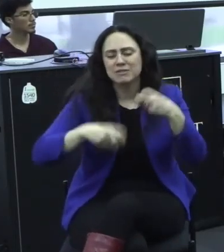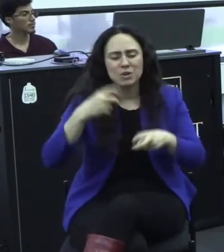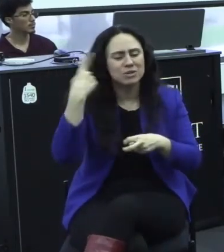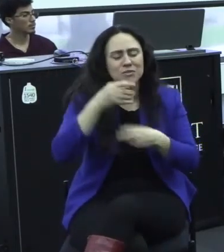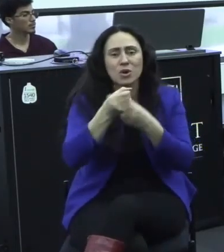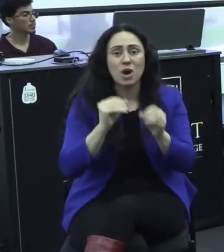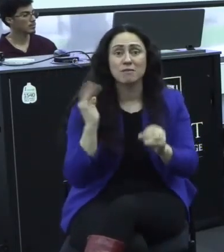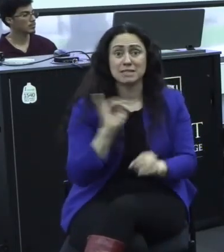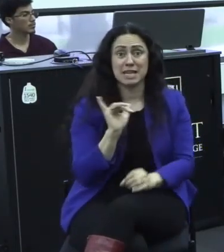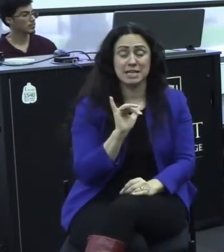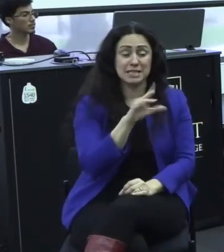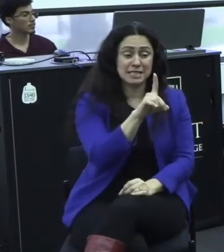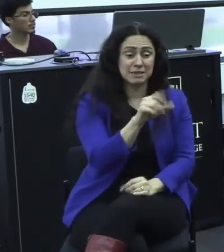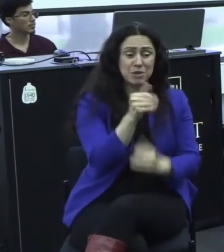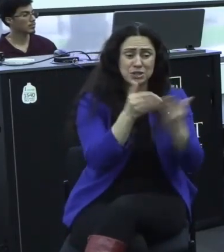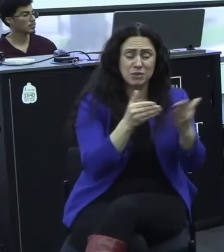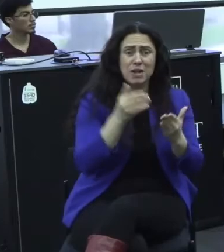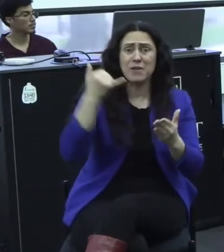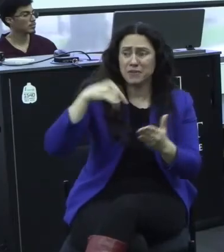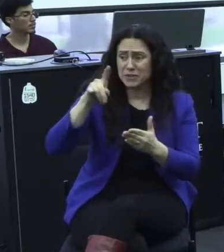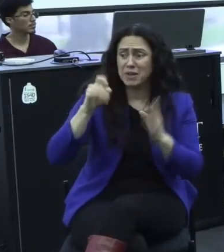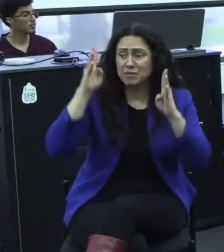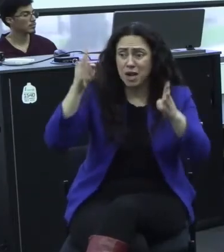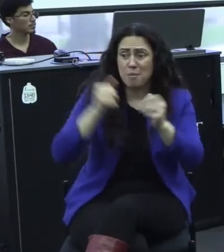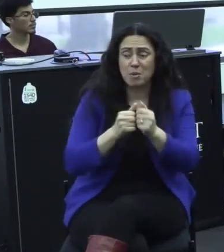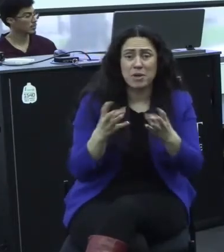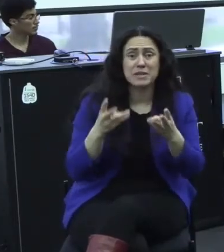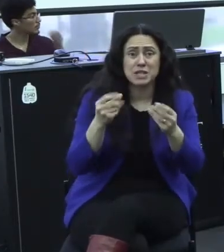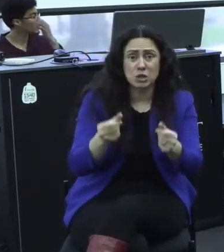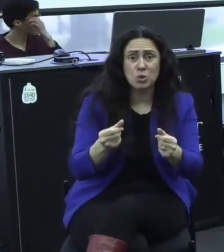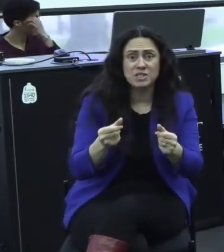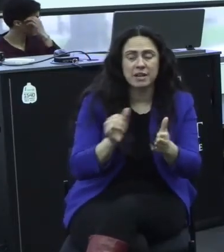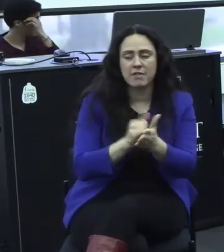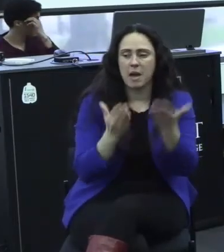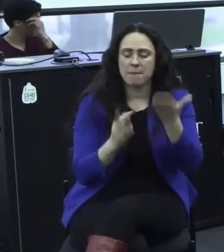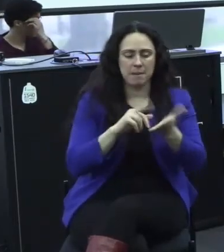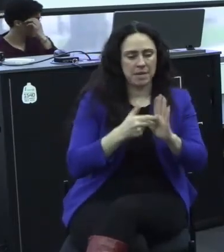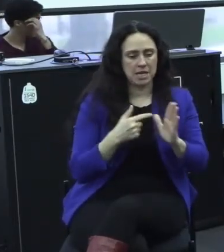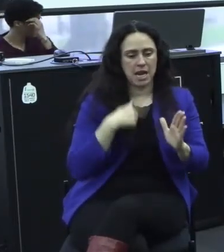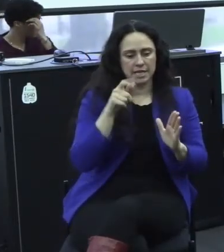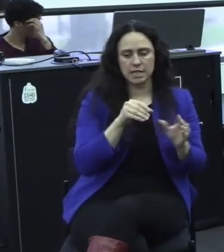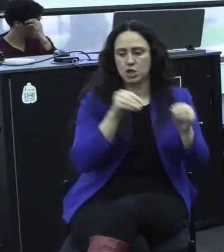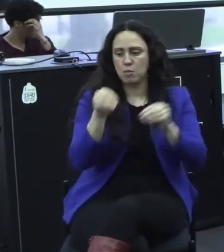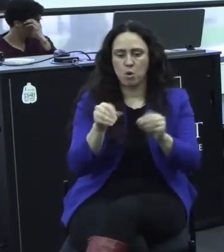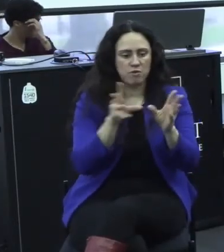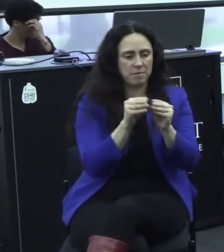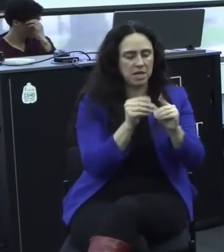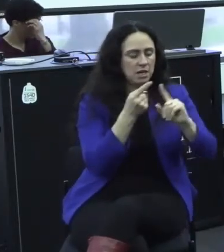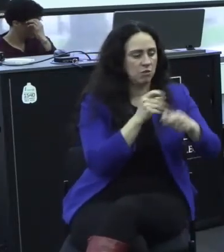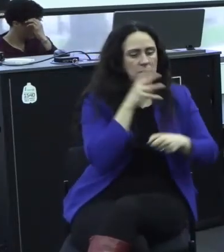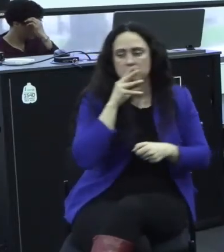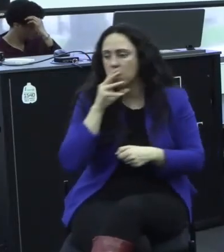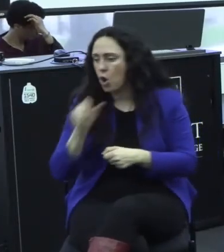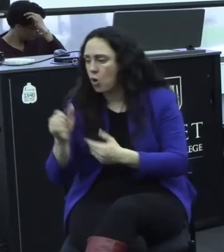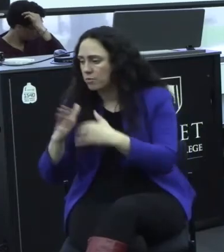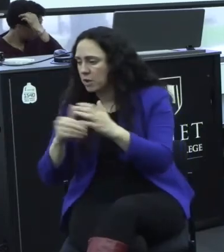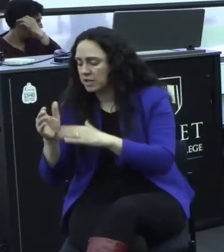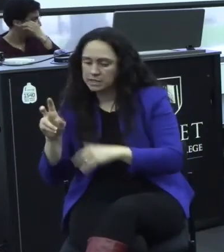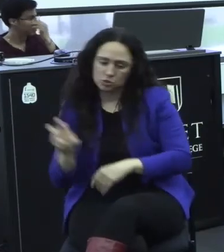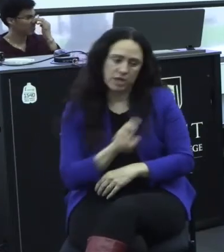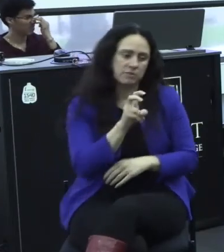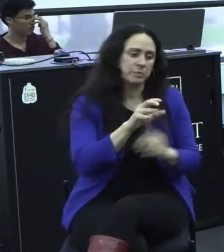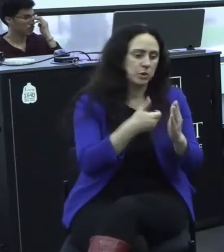office like ours because we still have to come up with a solution. So that might mean I need to move a meeting from the old building to the new